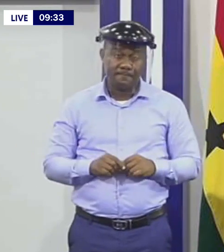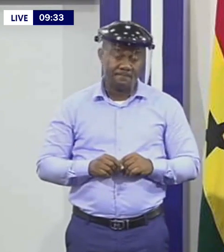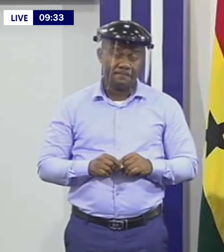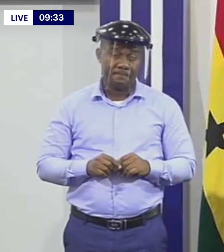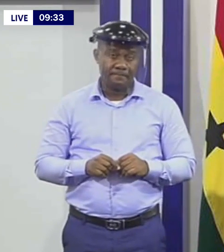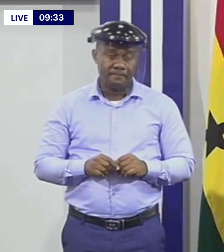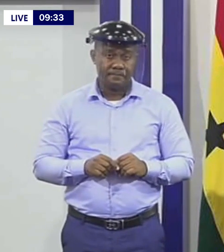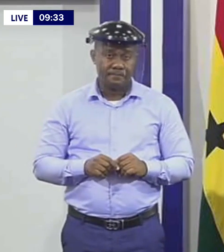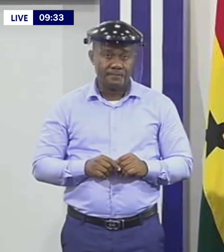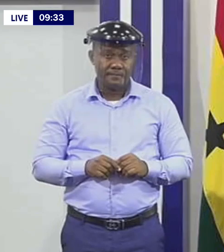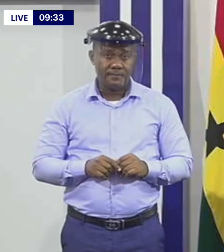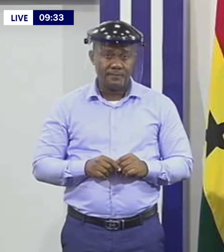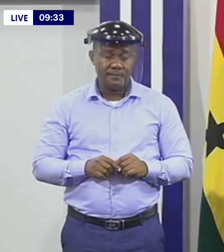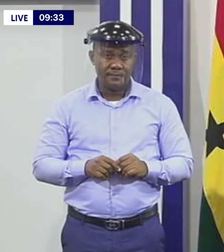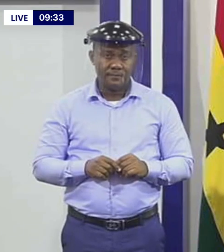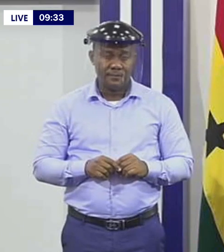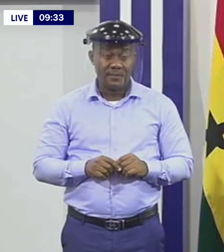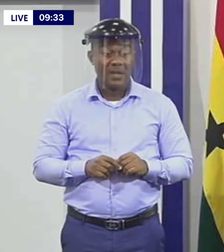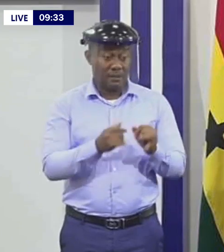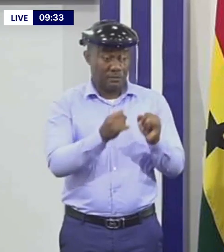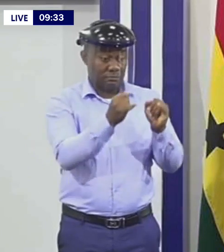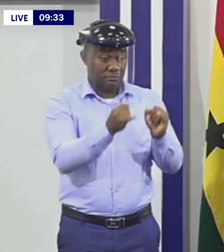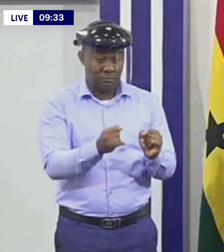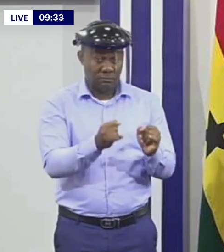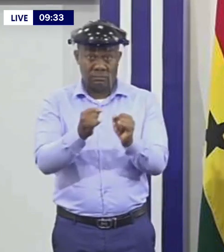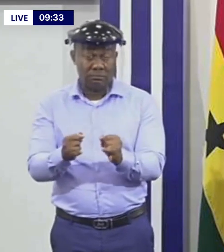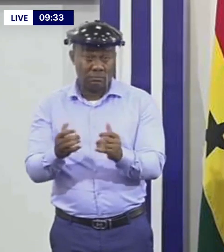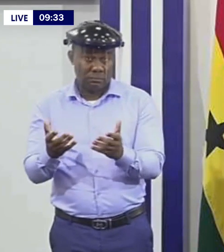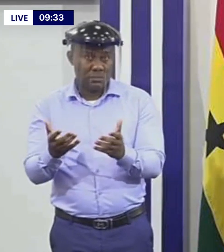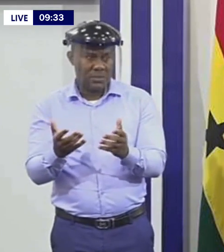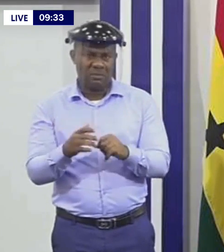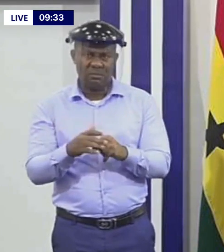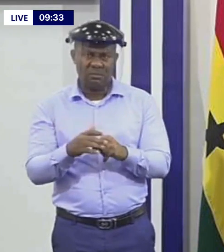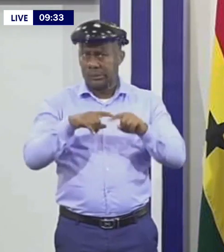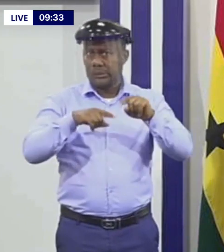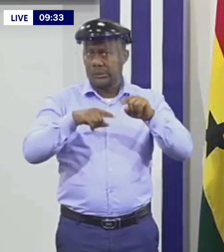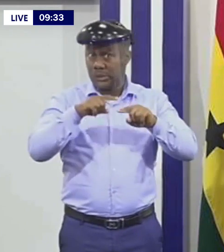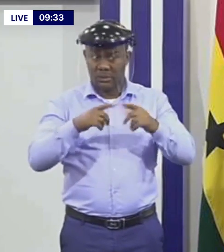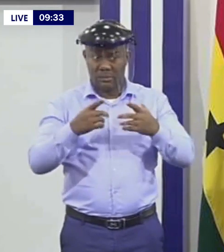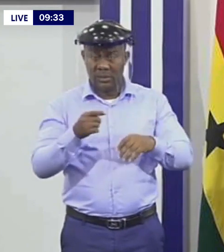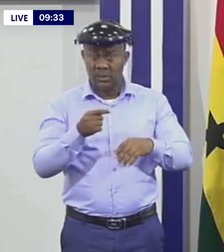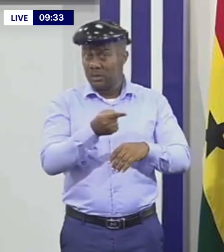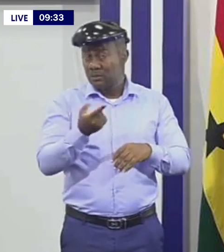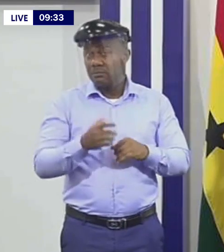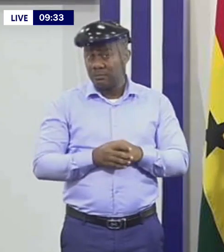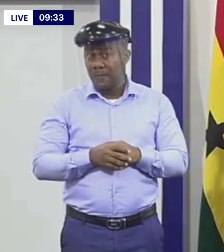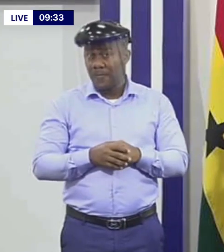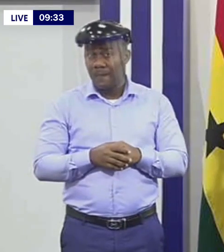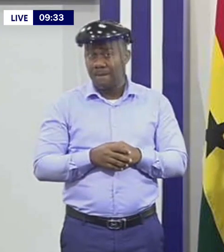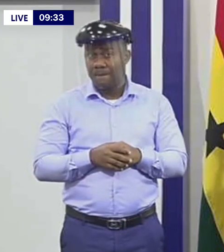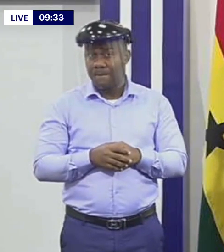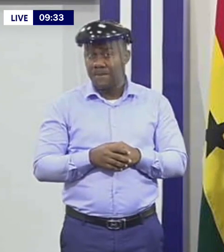of transmission, individual risks also depend on a number of factors. How frequently do you